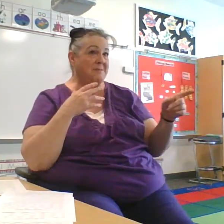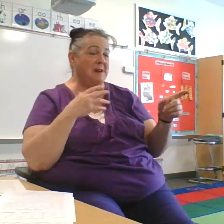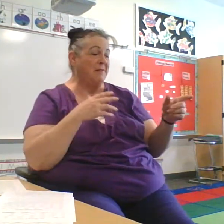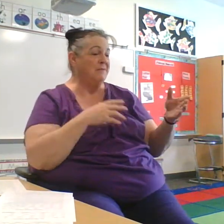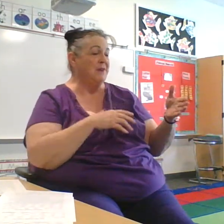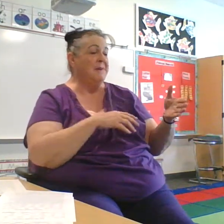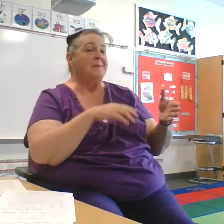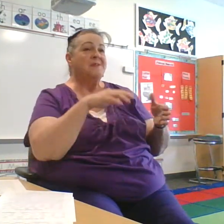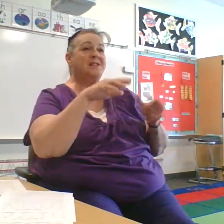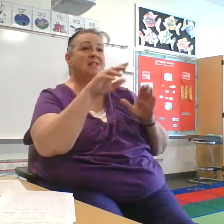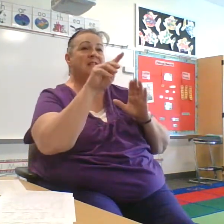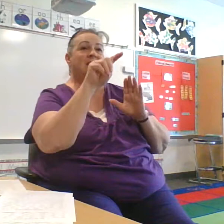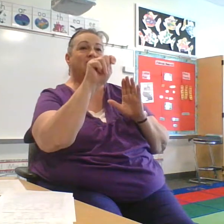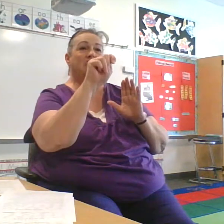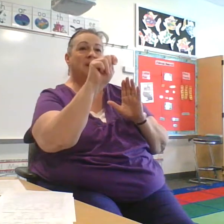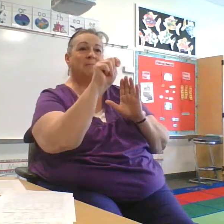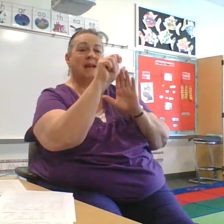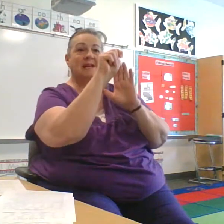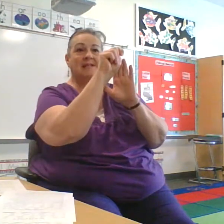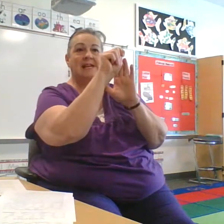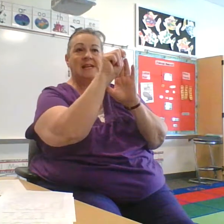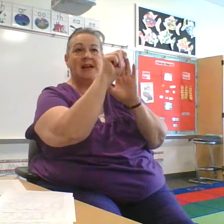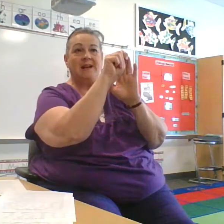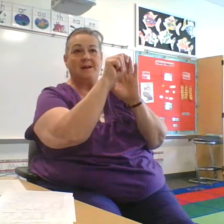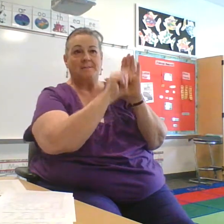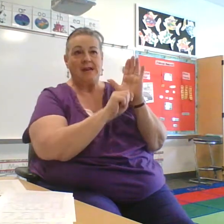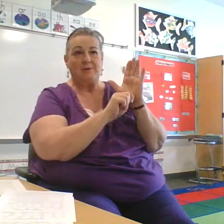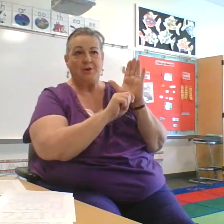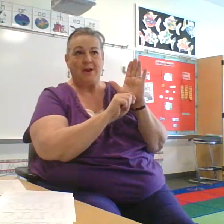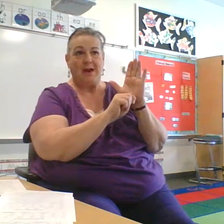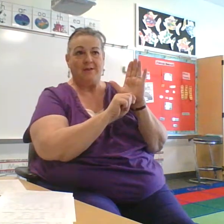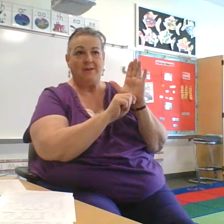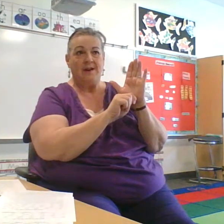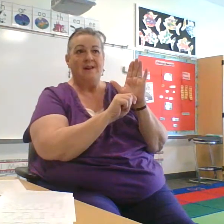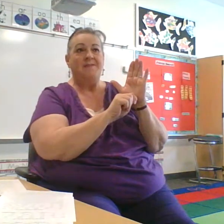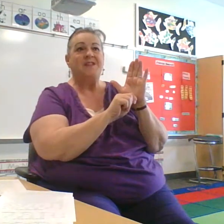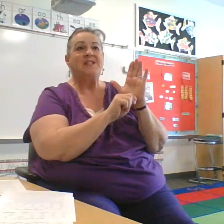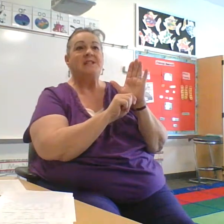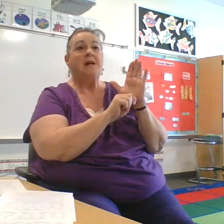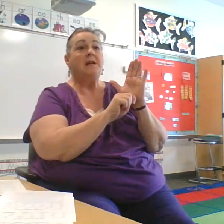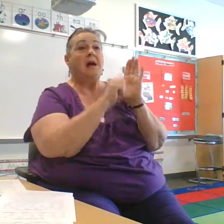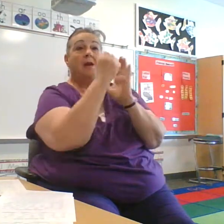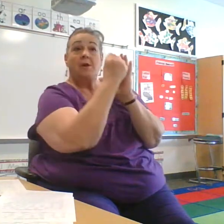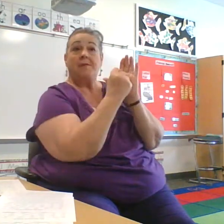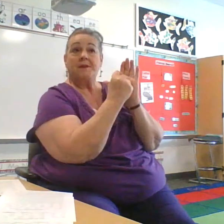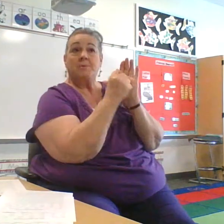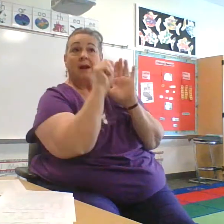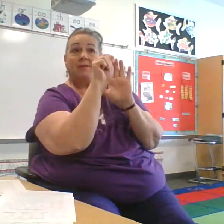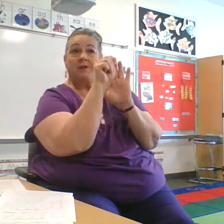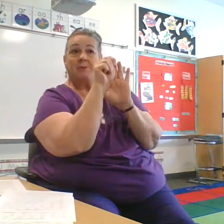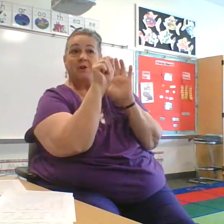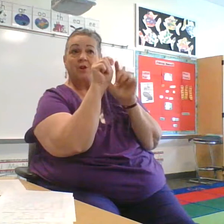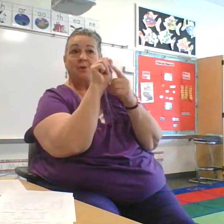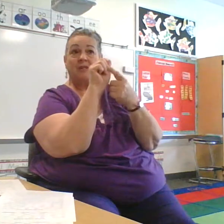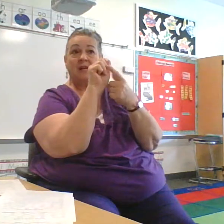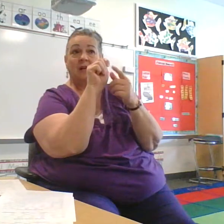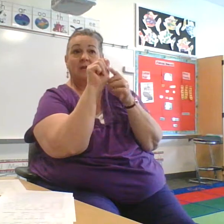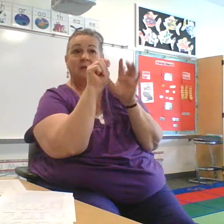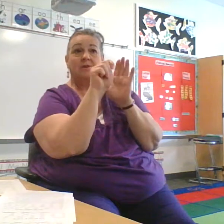have. This, take a T and come down your hand. This is, no, not this way. This way. Show the T. Turn it